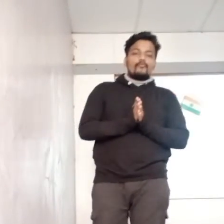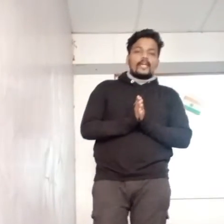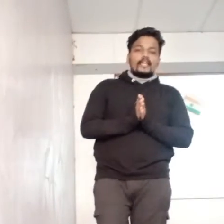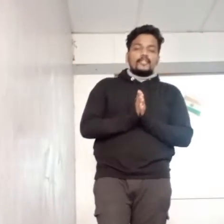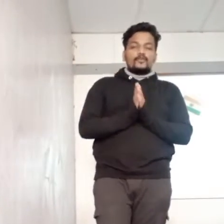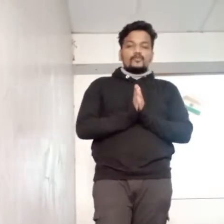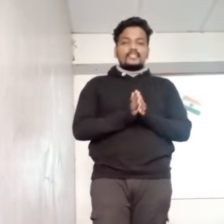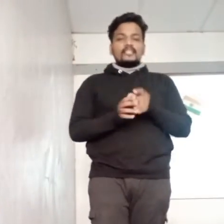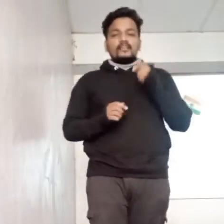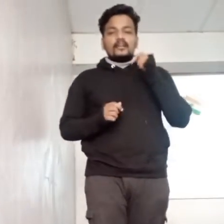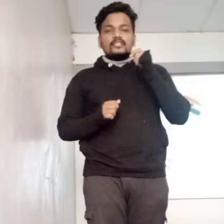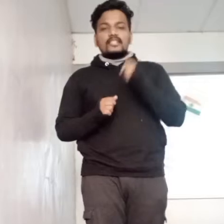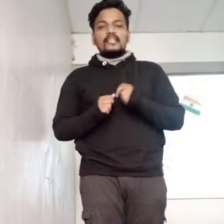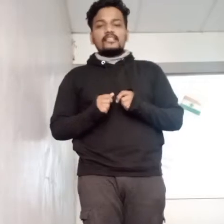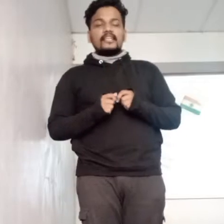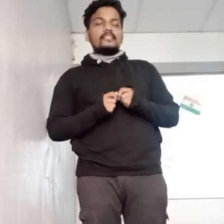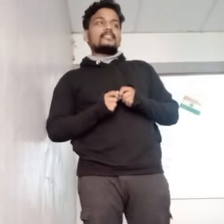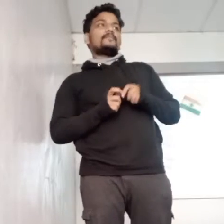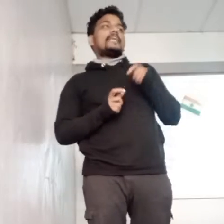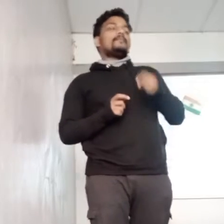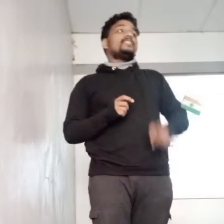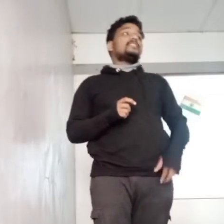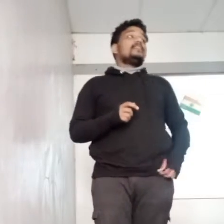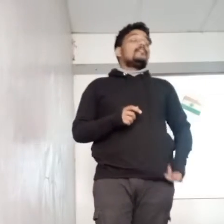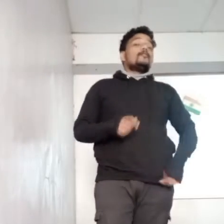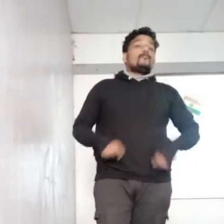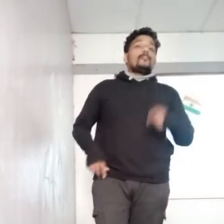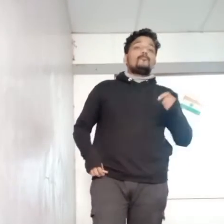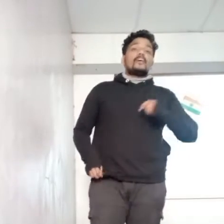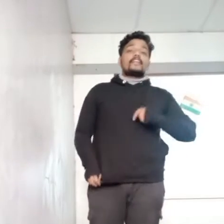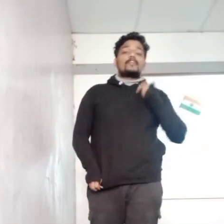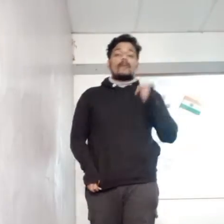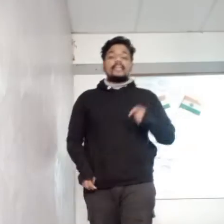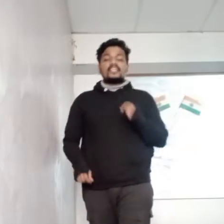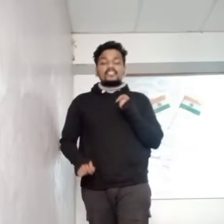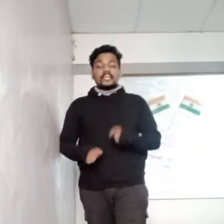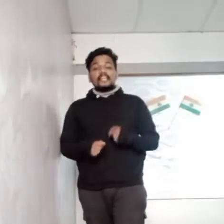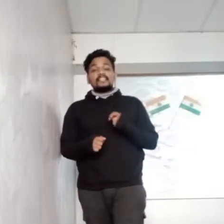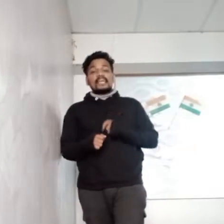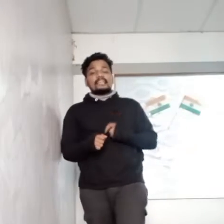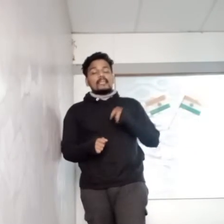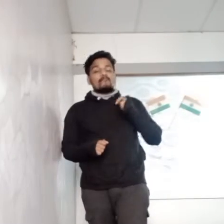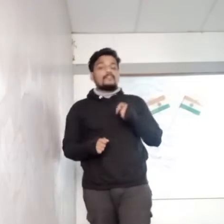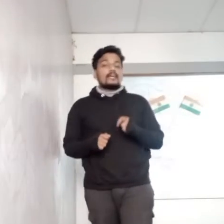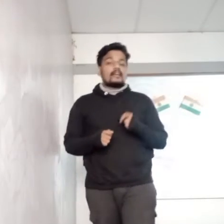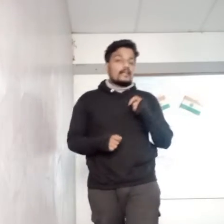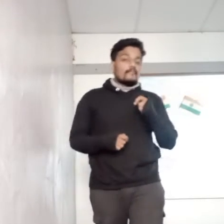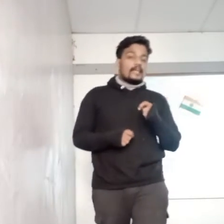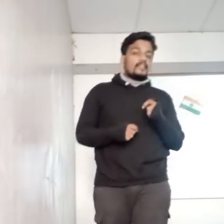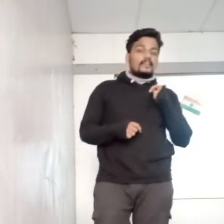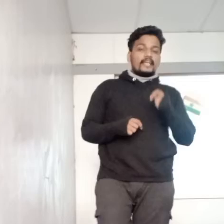are using a single thread concept. That means when we are requiring a thread, that time we are creating